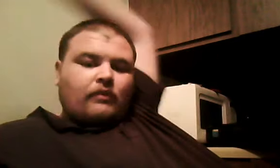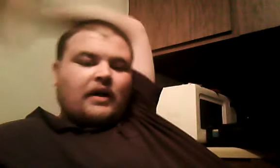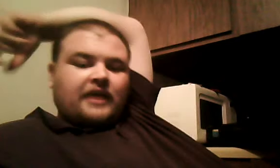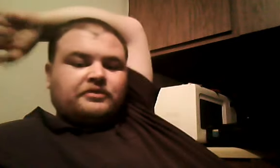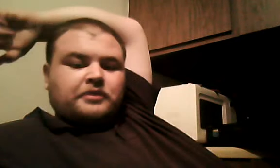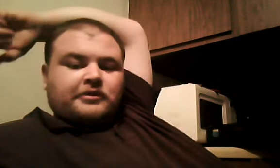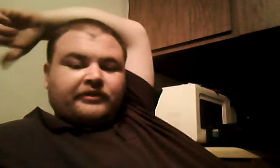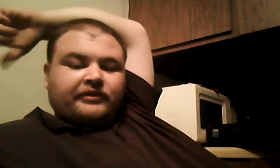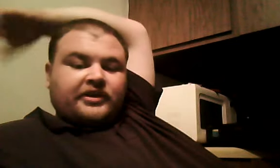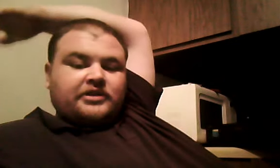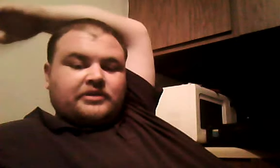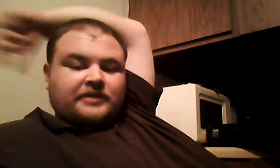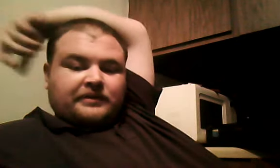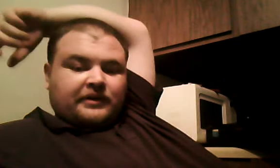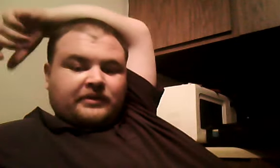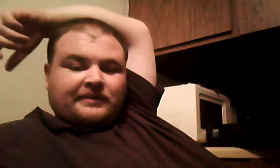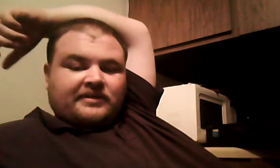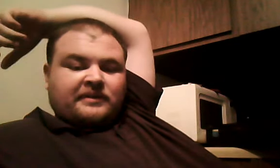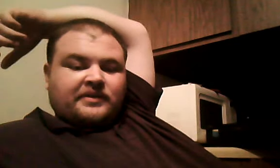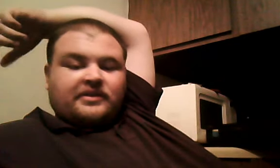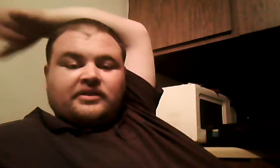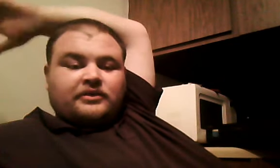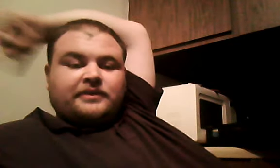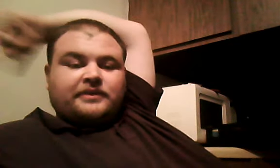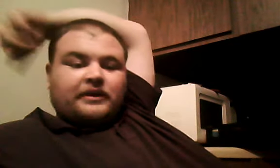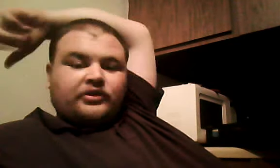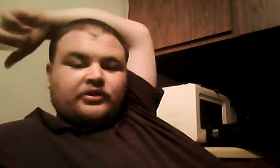Kaz is pretty much my video. mean, I'm ready to get all seven minutes in. Done with it. My review.